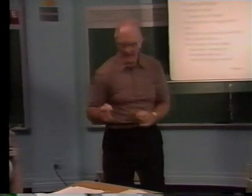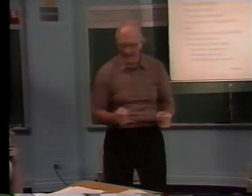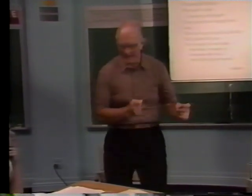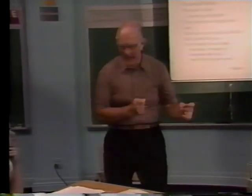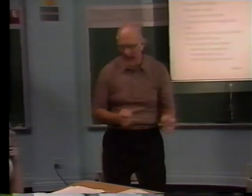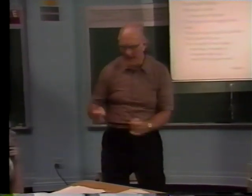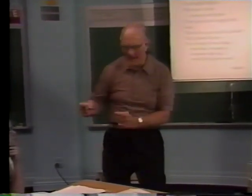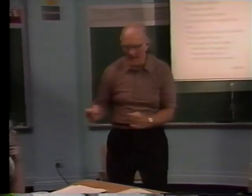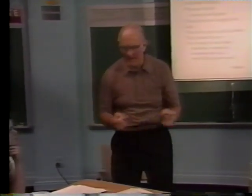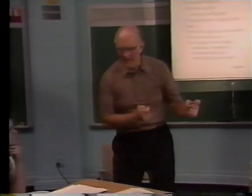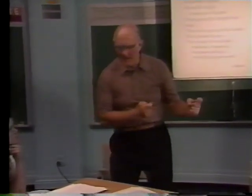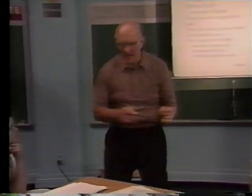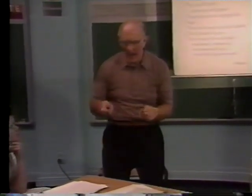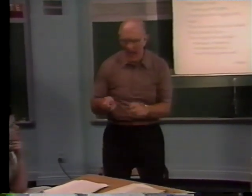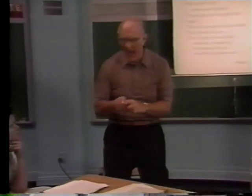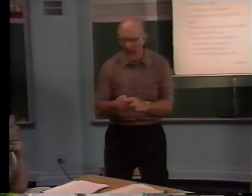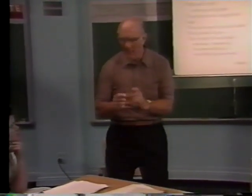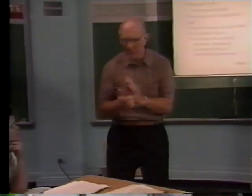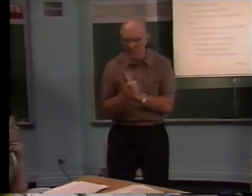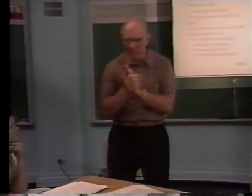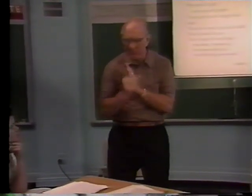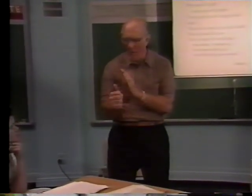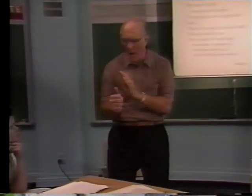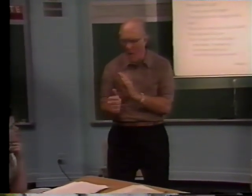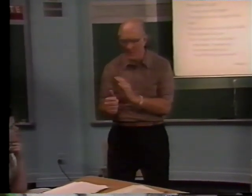They shouted like prods.